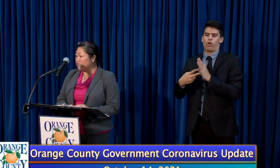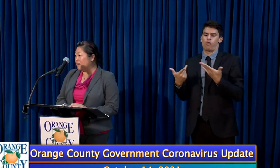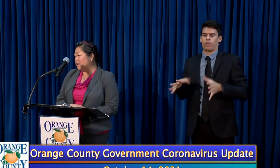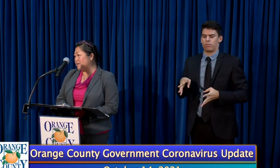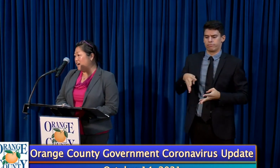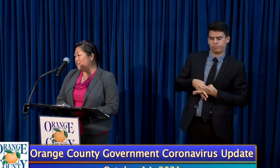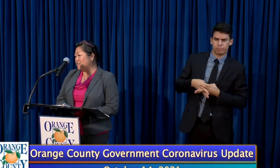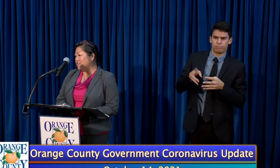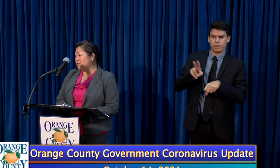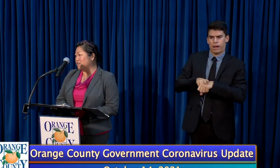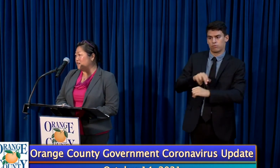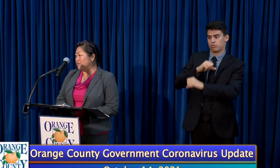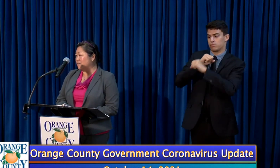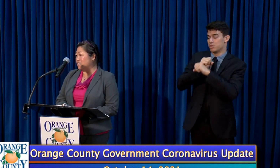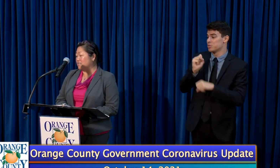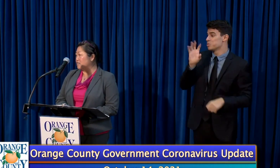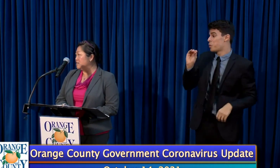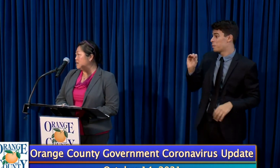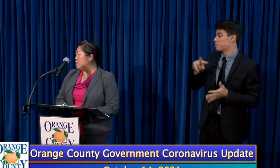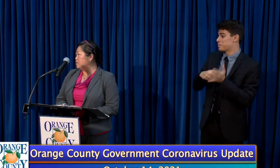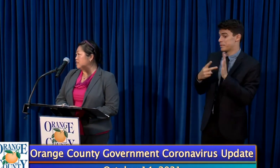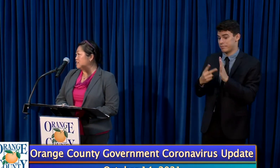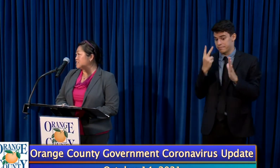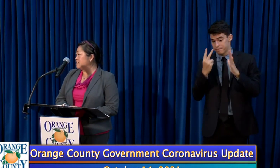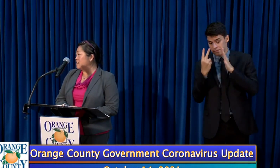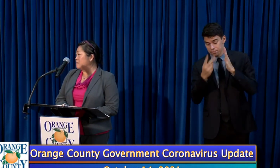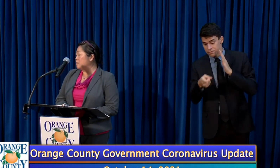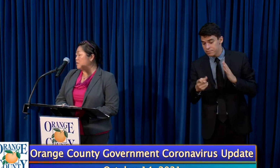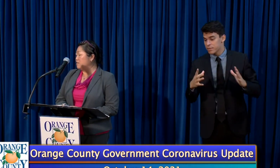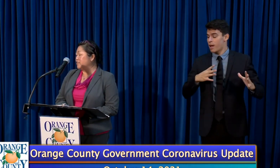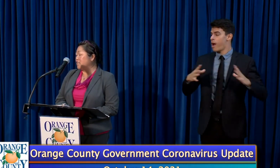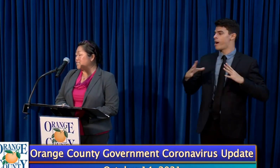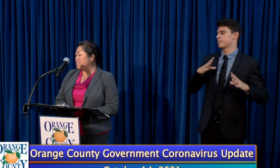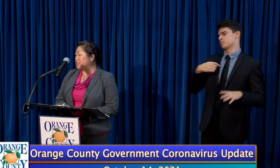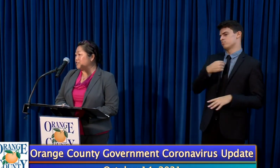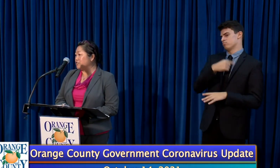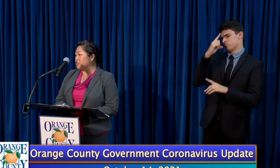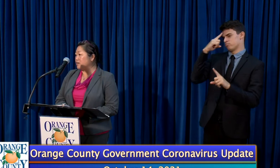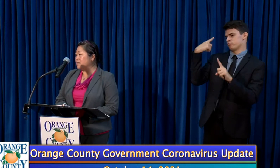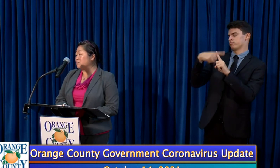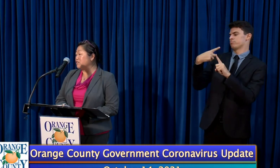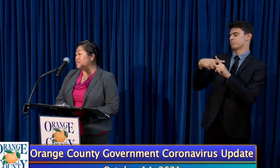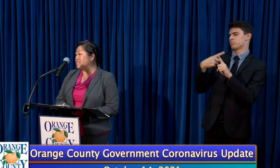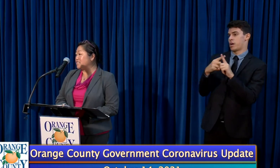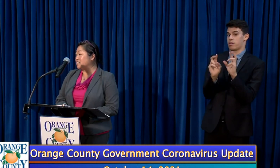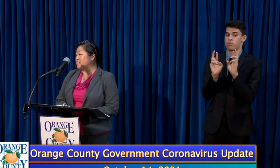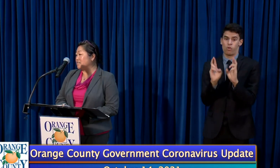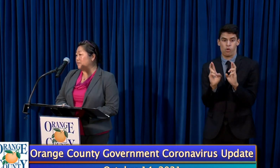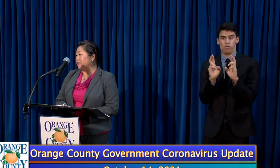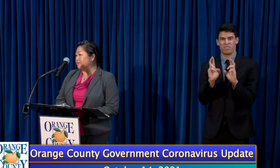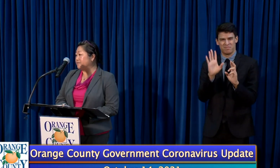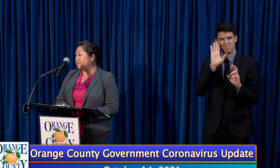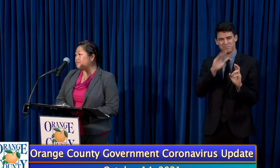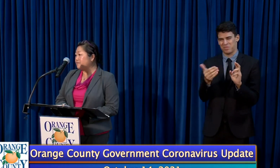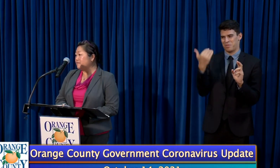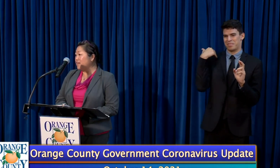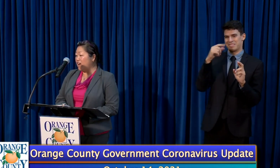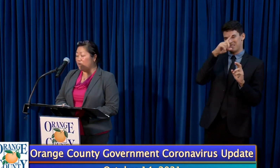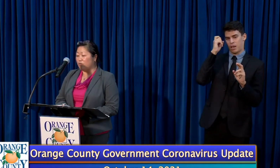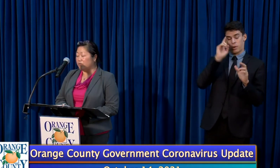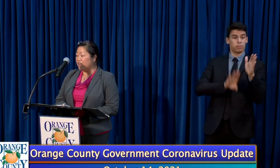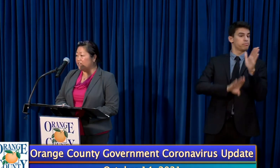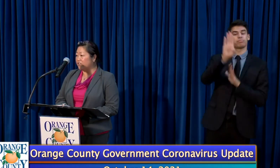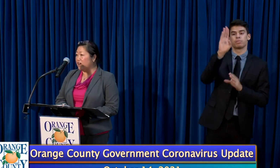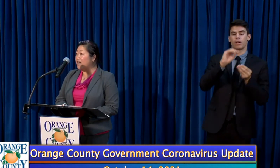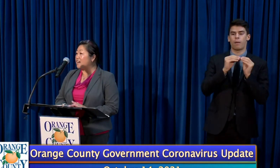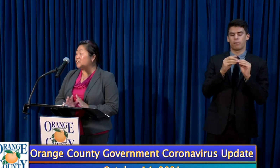situation. So the upcoming holidays, we are optimistic, will not, hopefully not see a surge like we did previously in the summer.